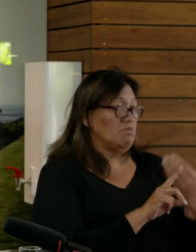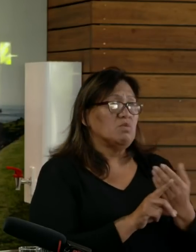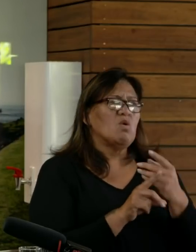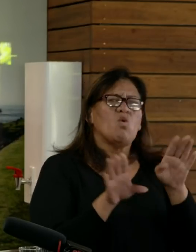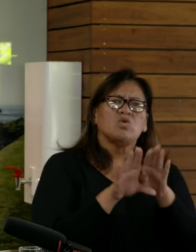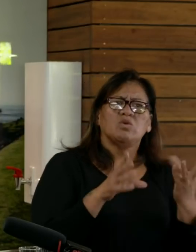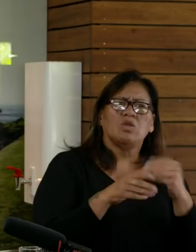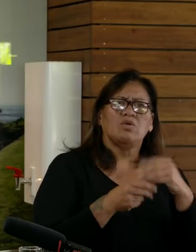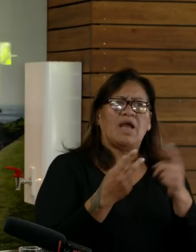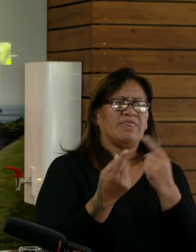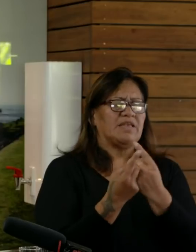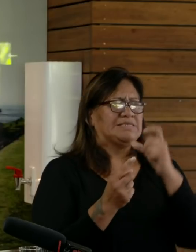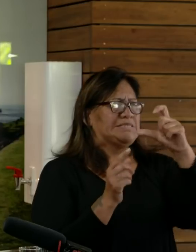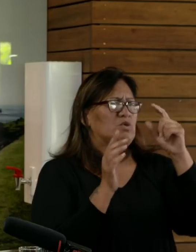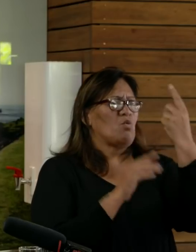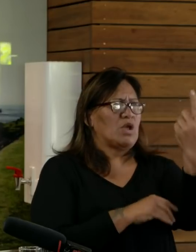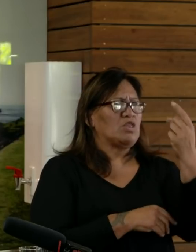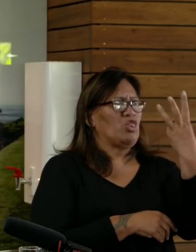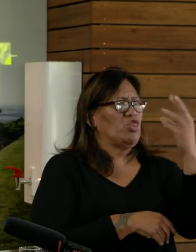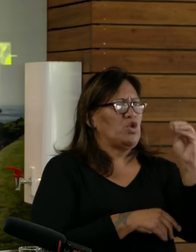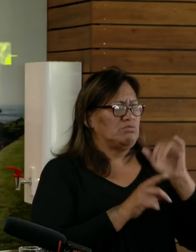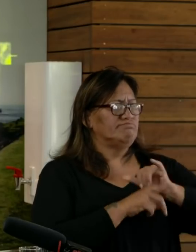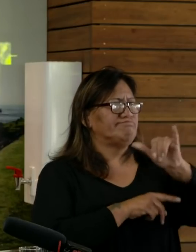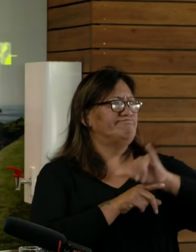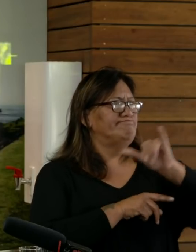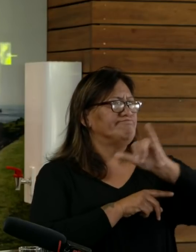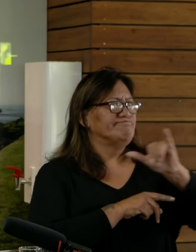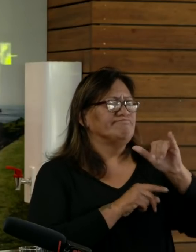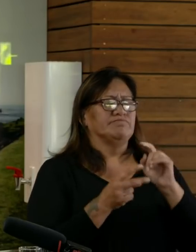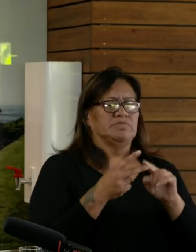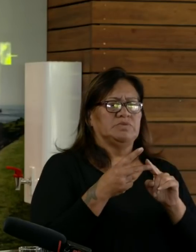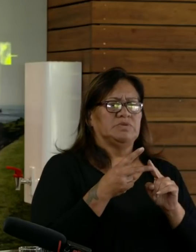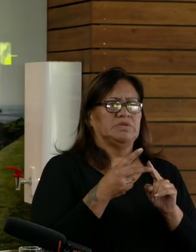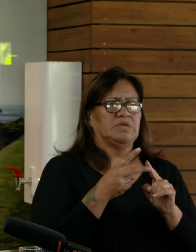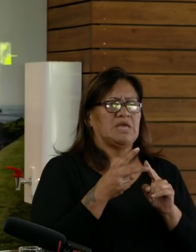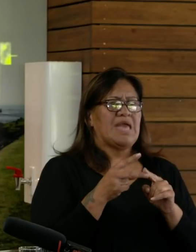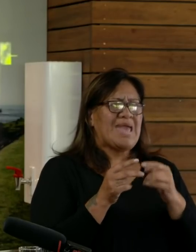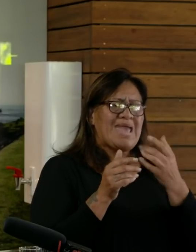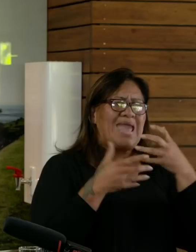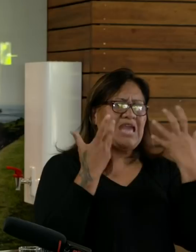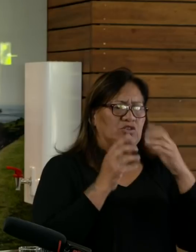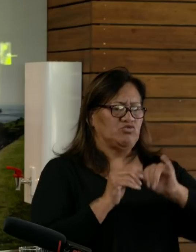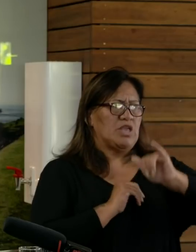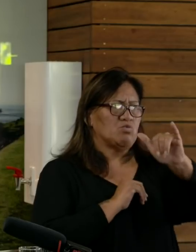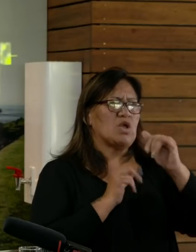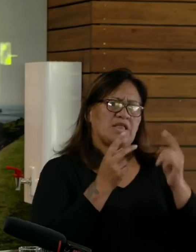included C-130 air transport aircraft, King Air air transport